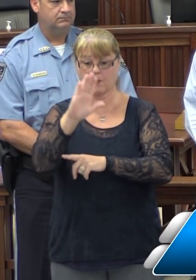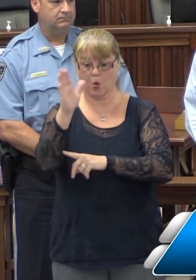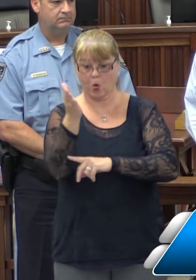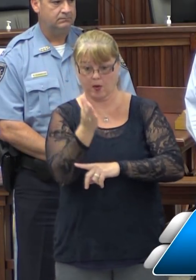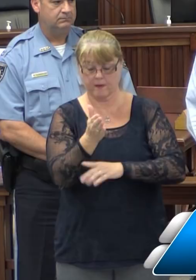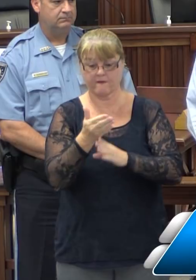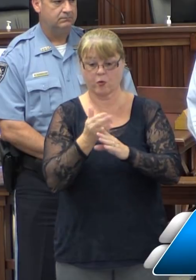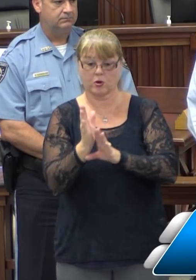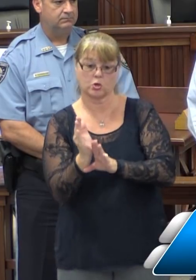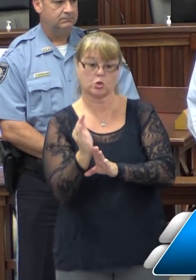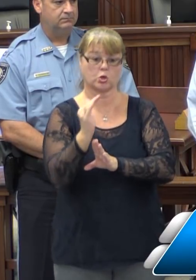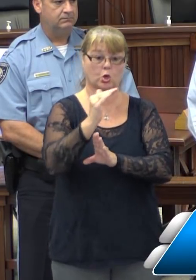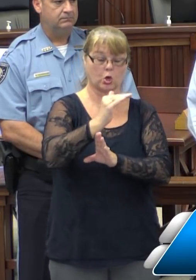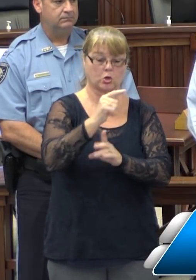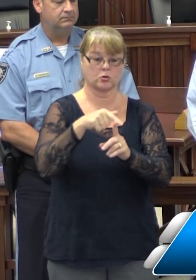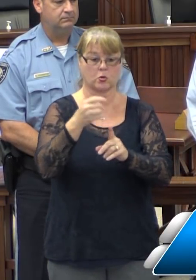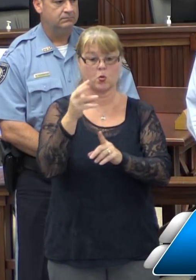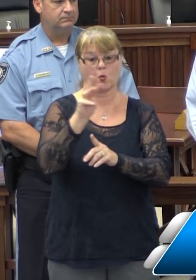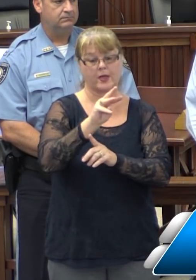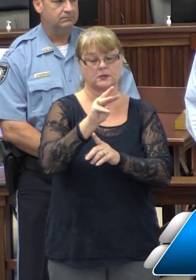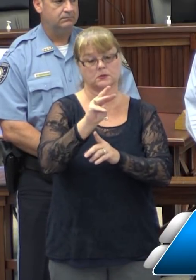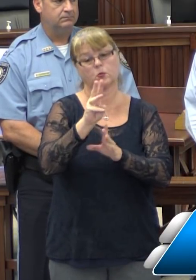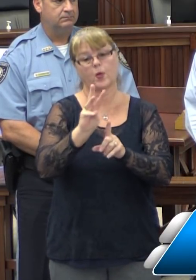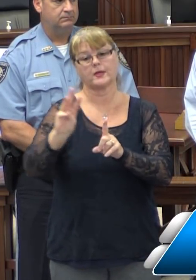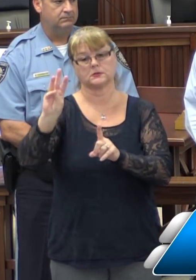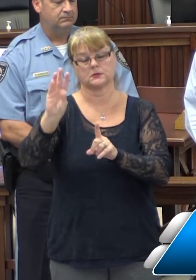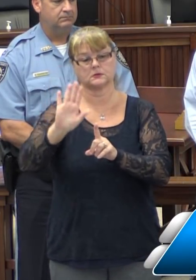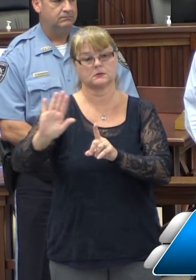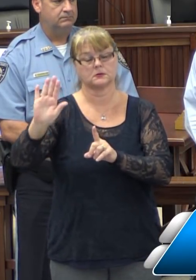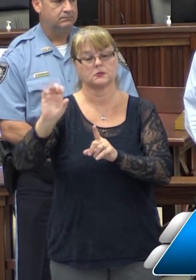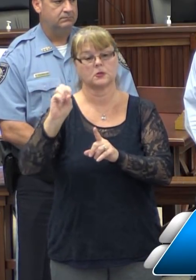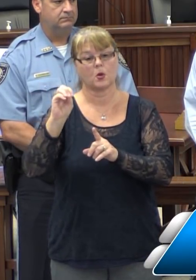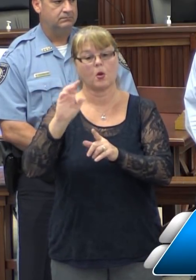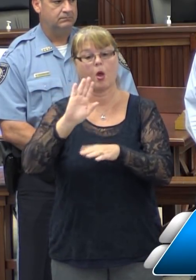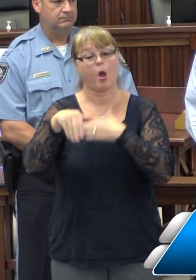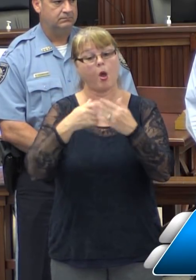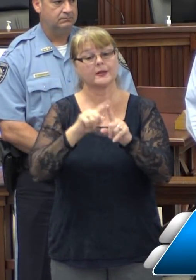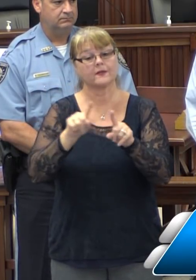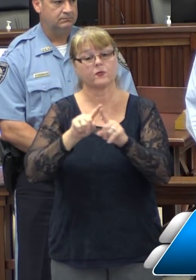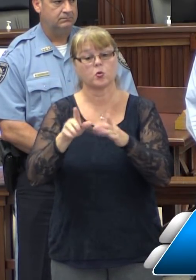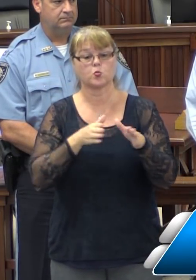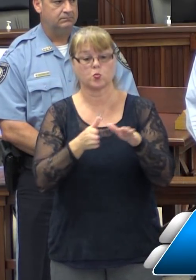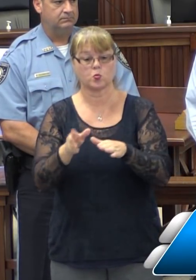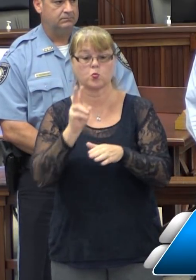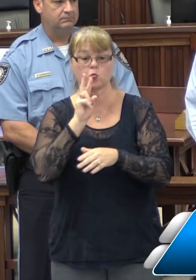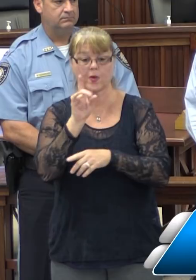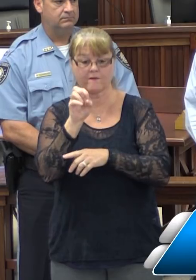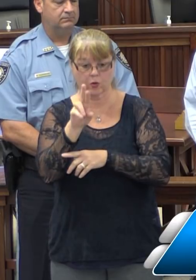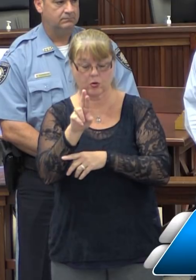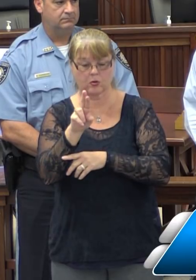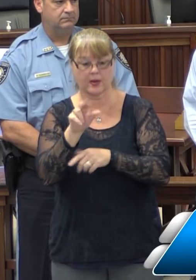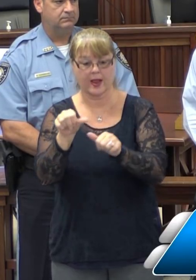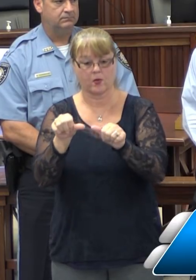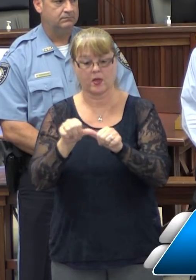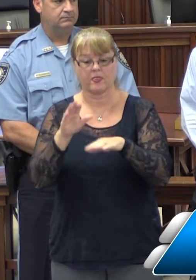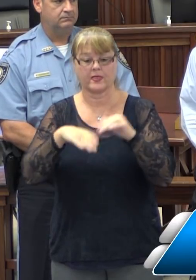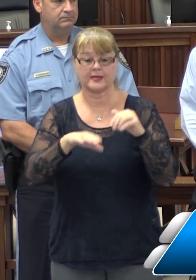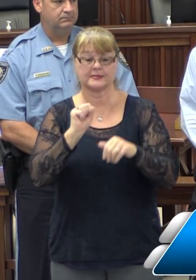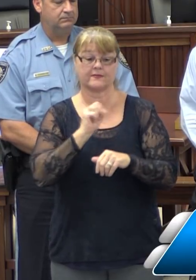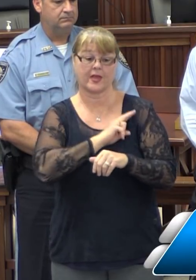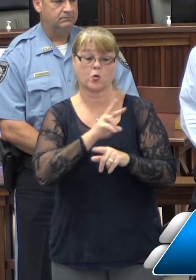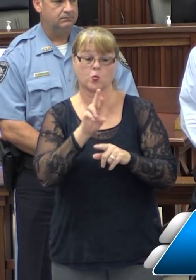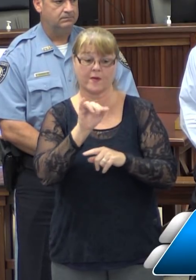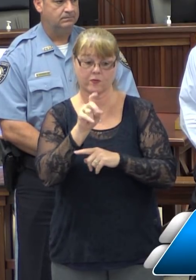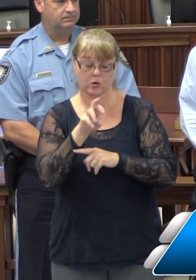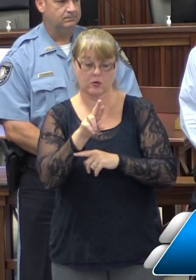it starts making that westward track. So all of those are different river basins than the Savannah River. And again, fortunately,